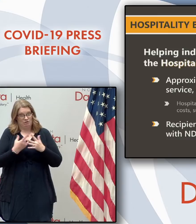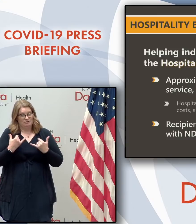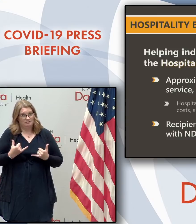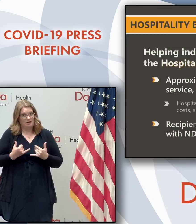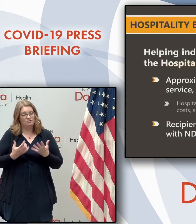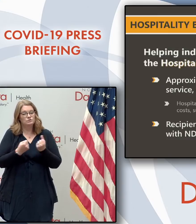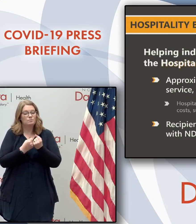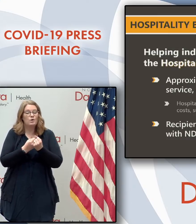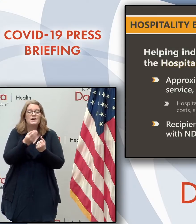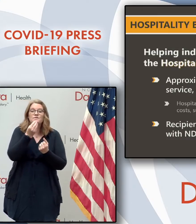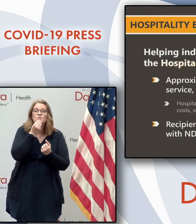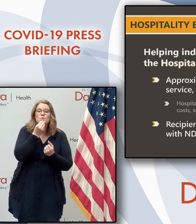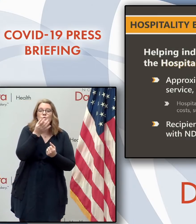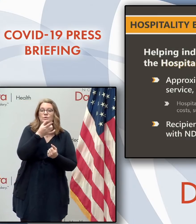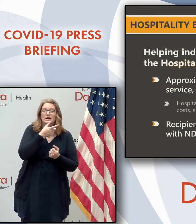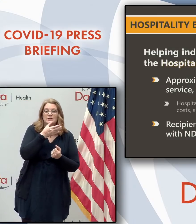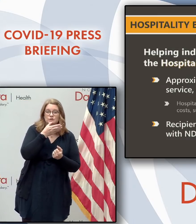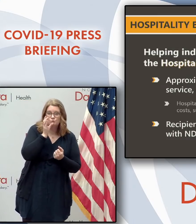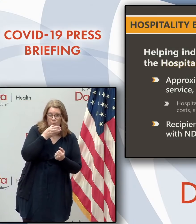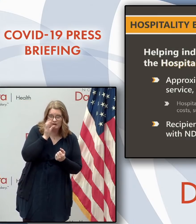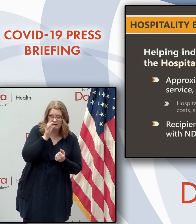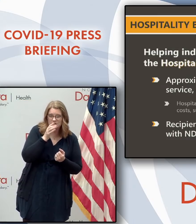support food and drink,